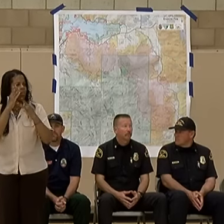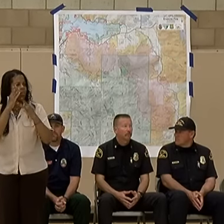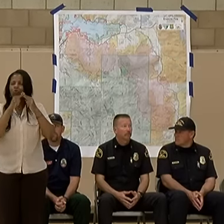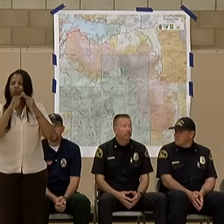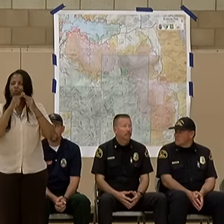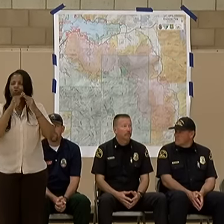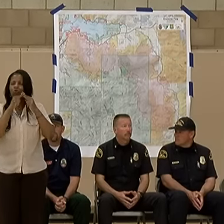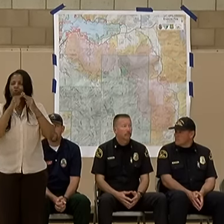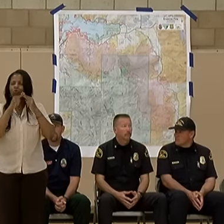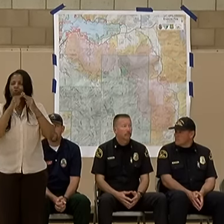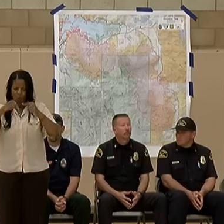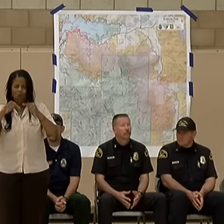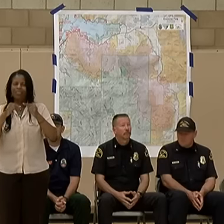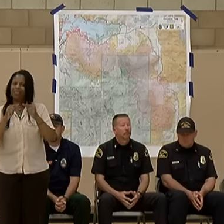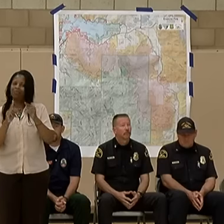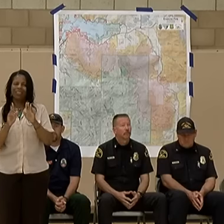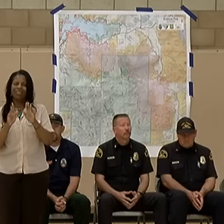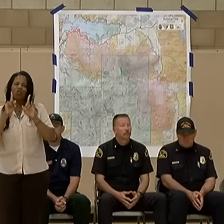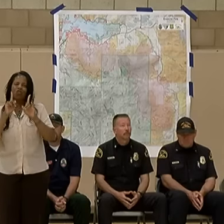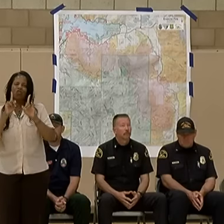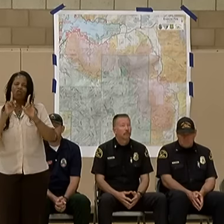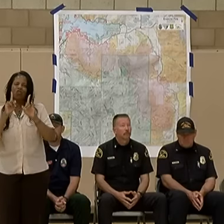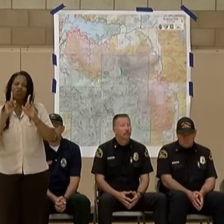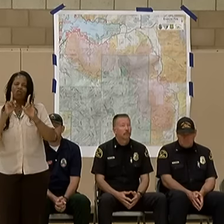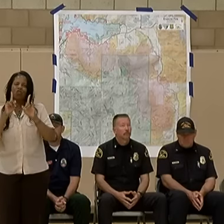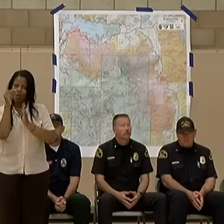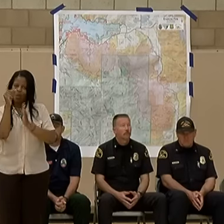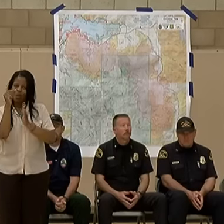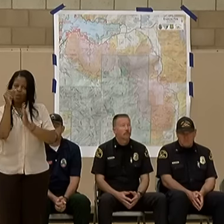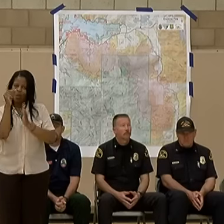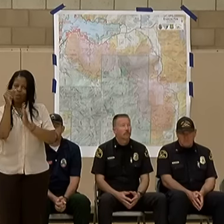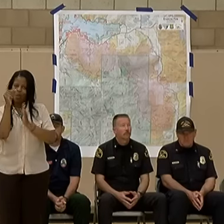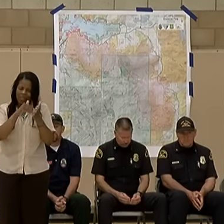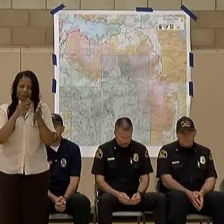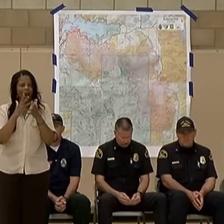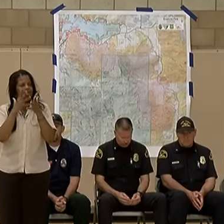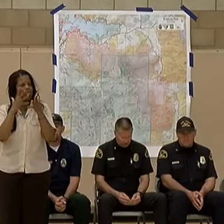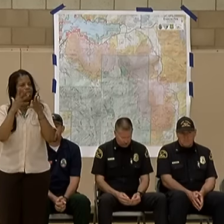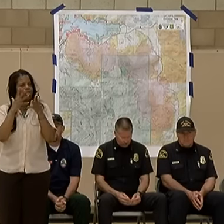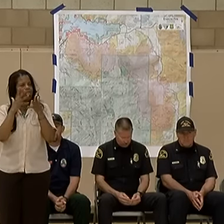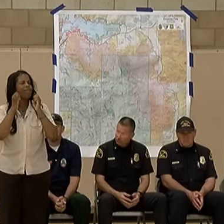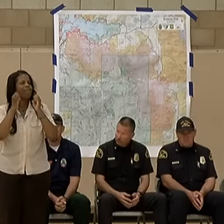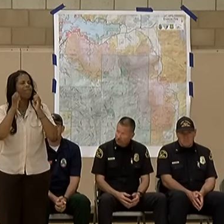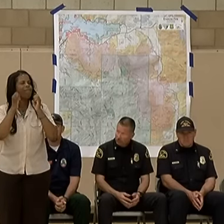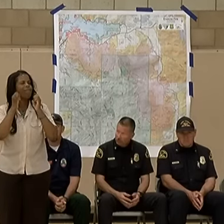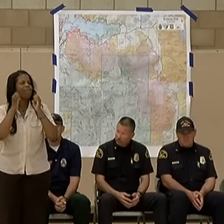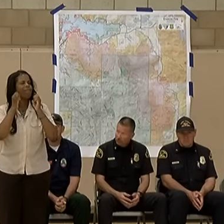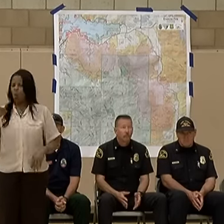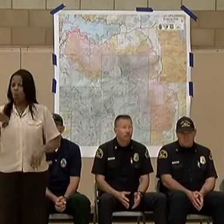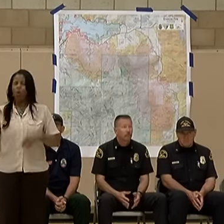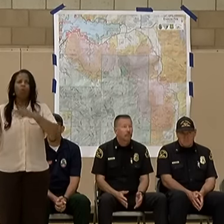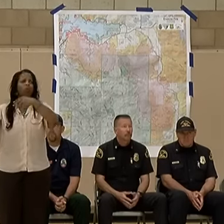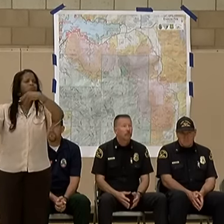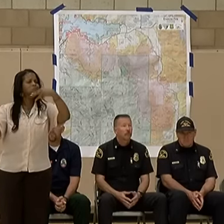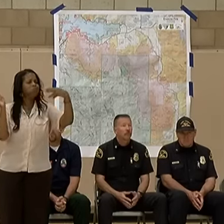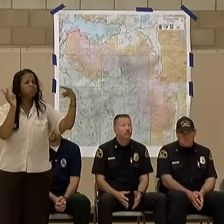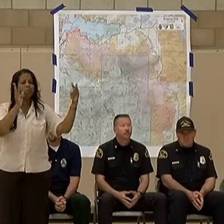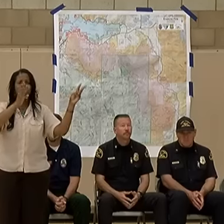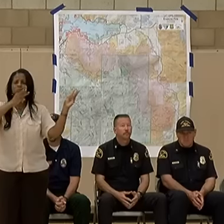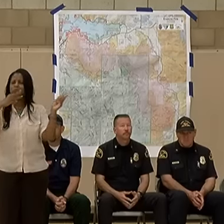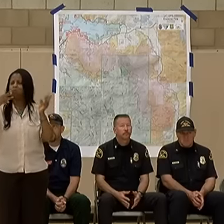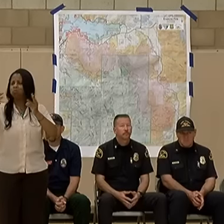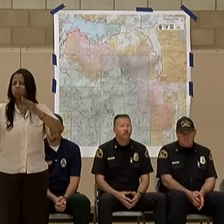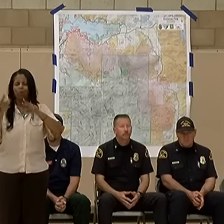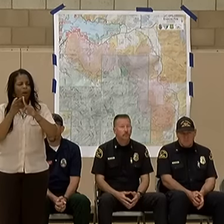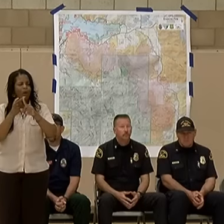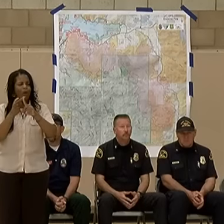corner going north again. So we're getting around that. A lot of effort. The winds were somewhat against us today. They started coming out of the